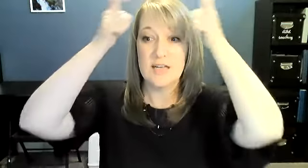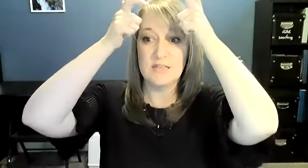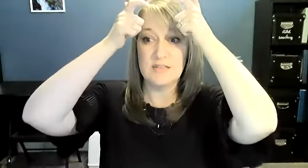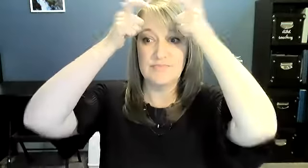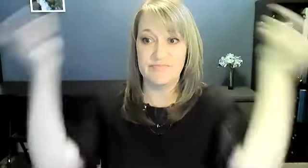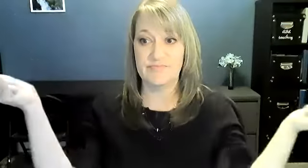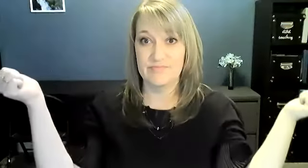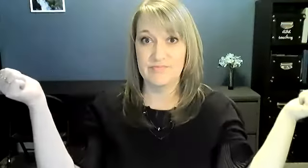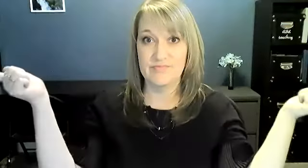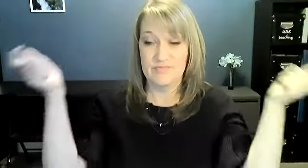it's